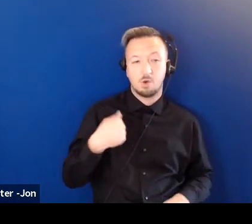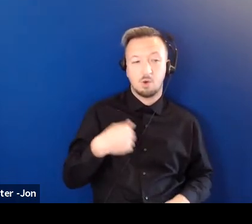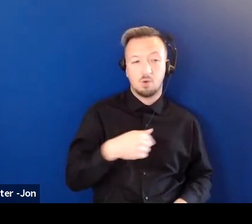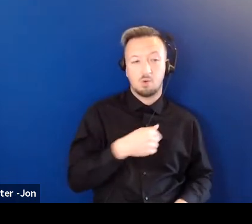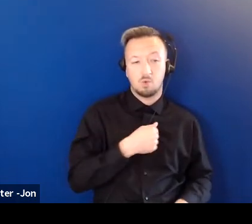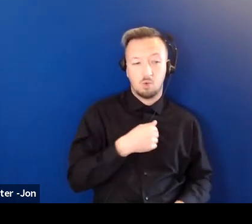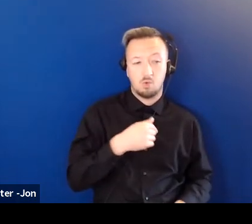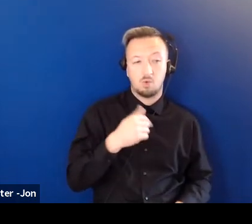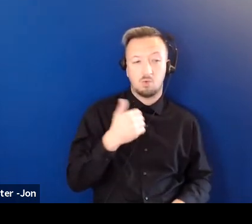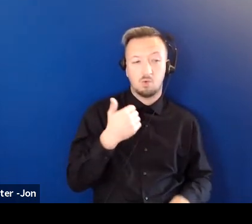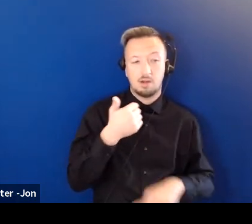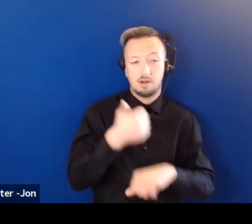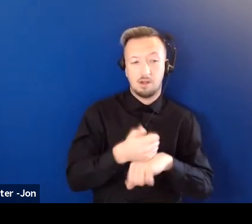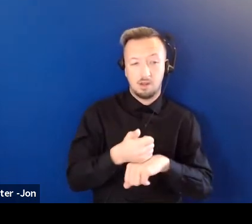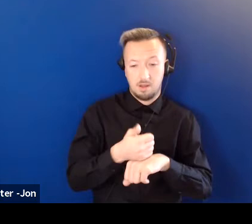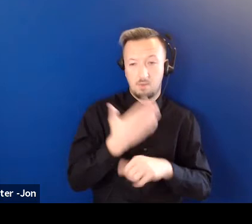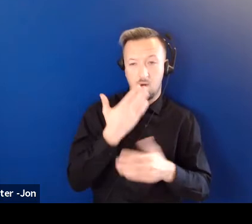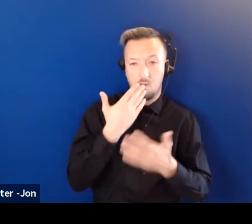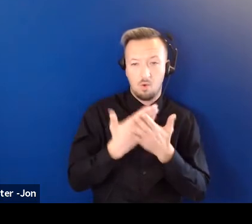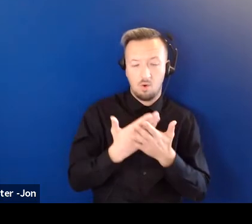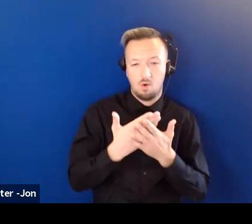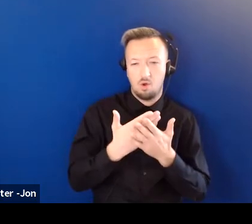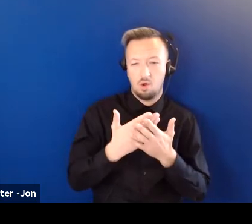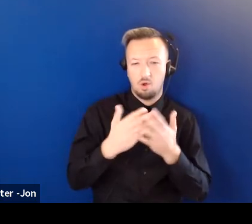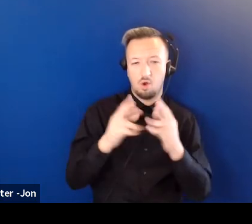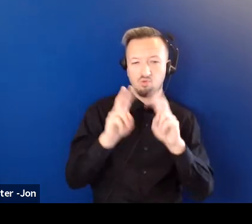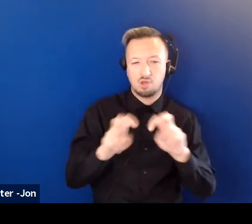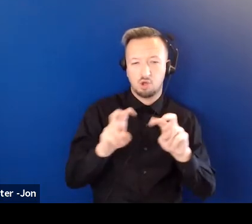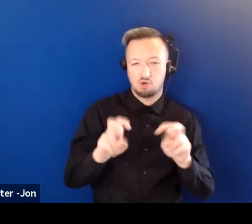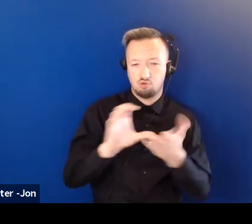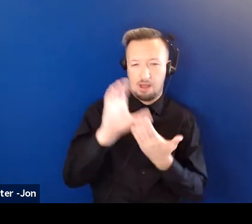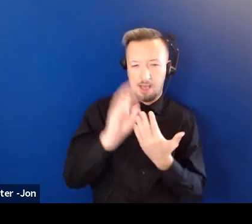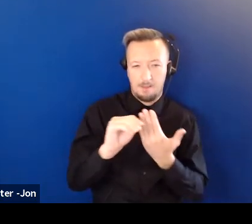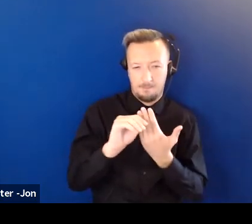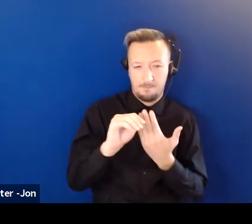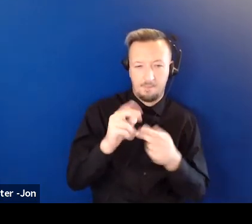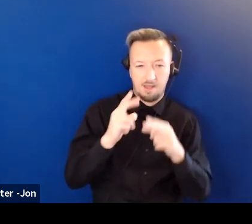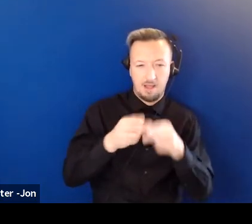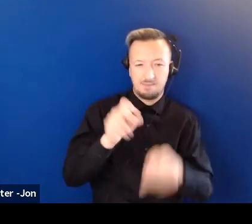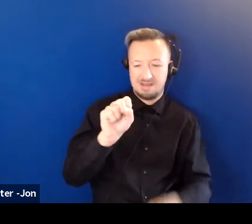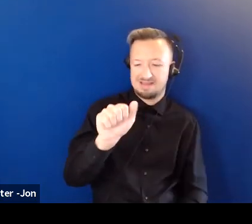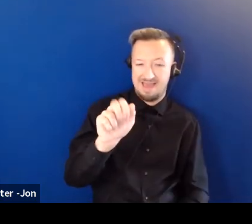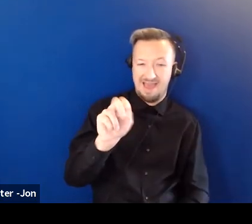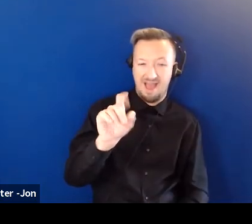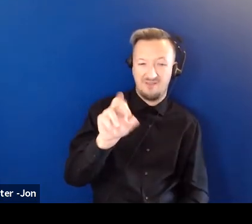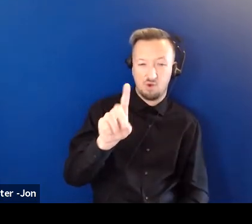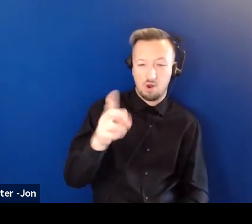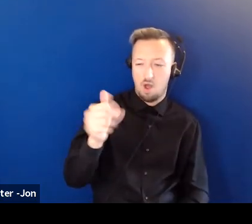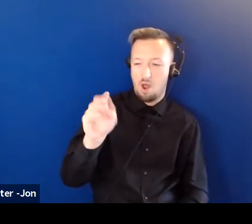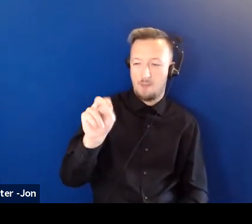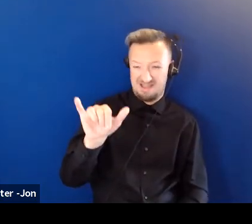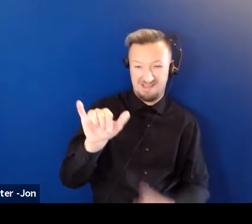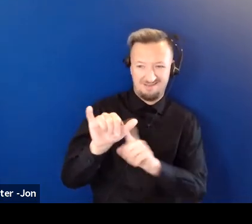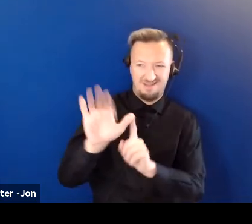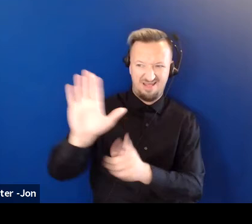well-known and researched curriculum, Sanford Harmony, and we kind of pulled from there their main topics and some